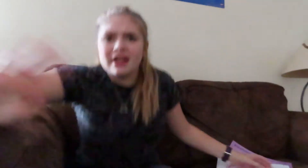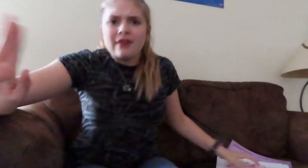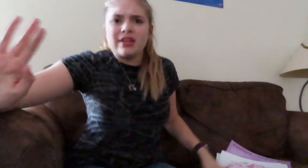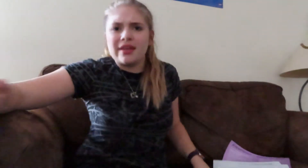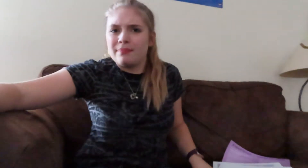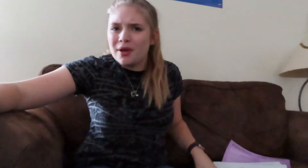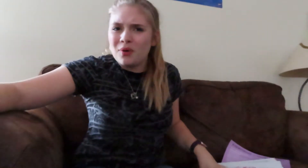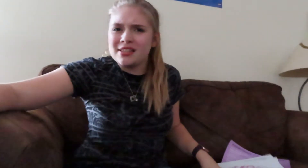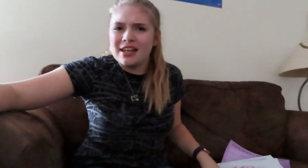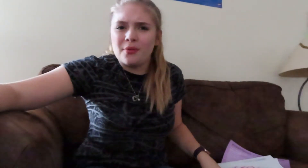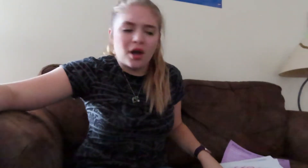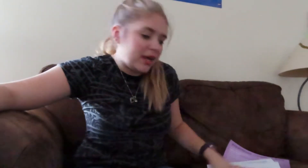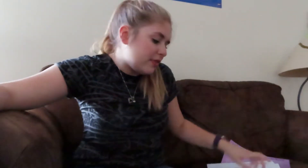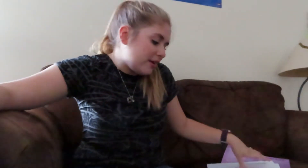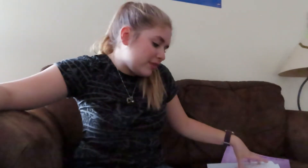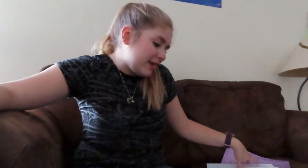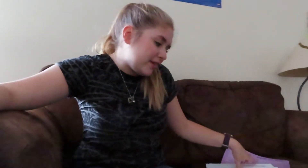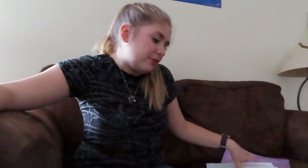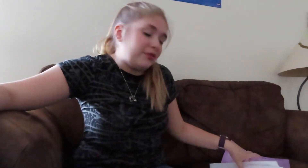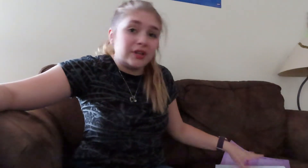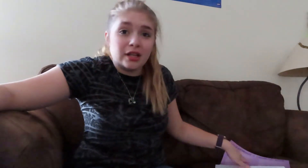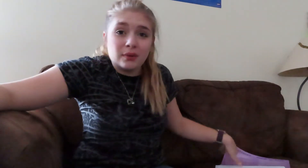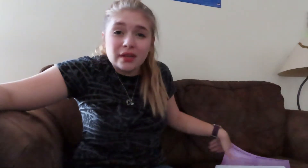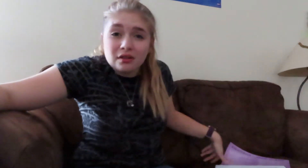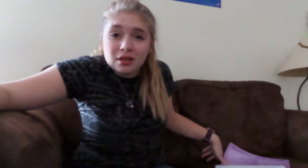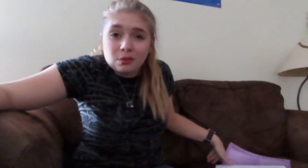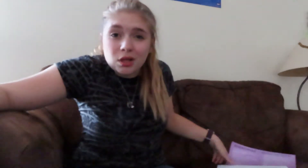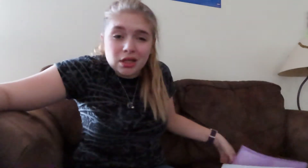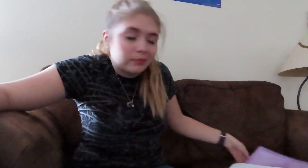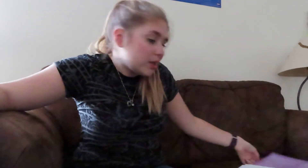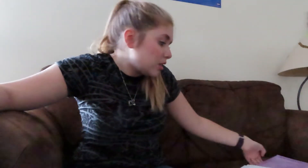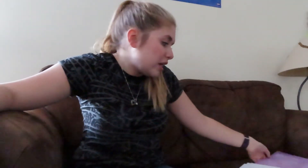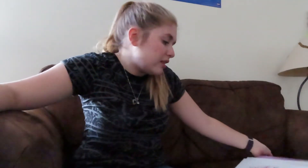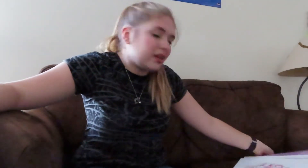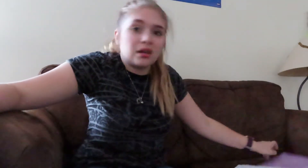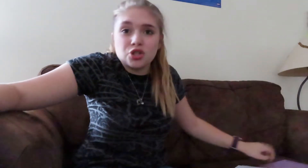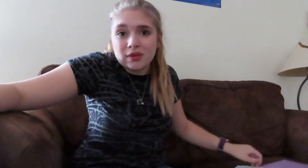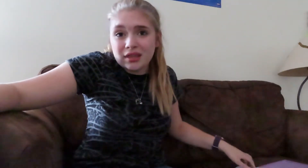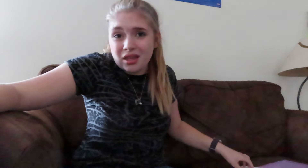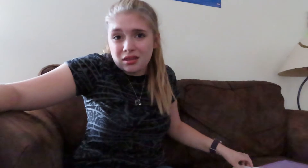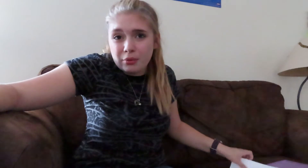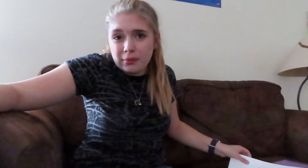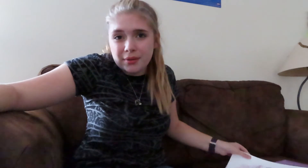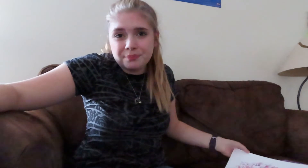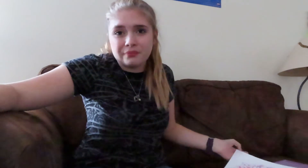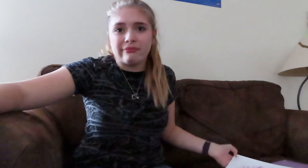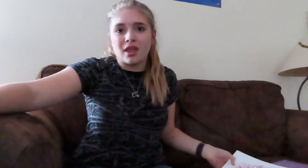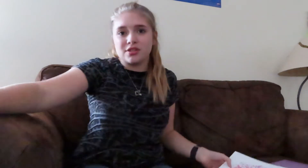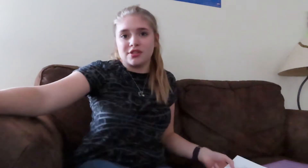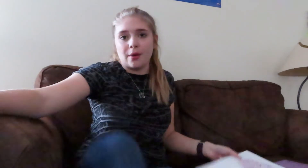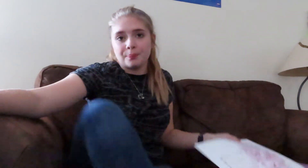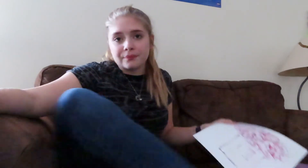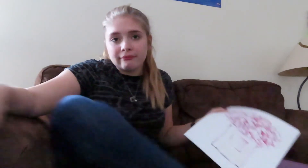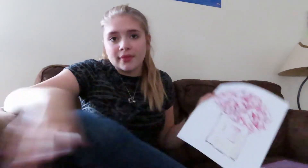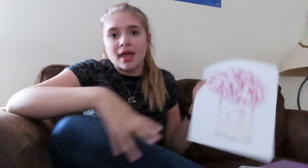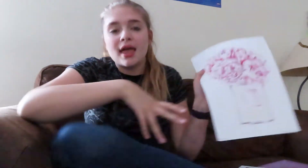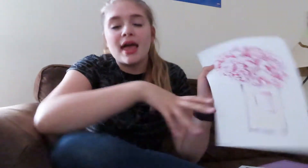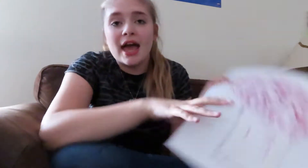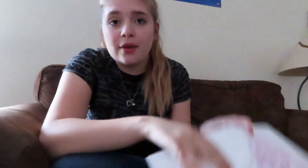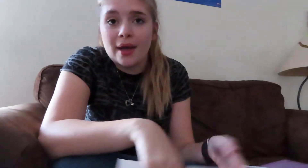didn't have any like big ones that i wanted they only had like a riverdale one that i really wanted but and then andrew would like that in the apartment so anyway